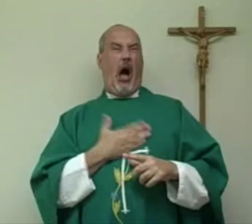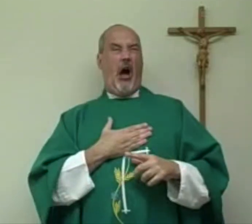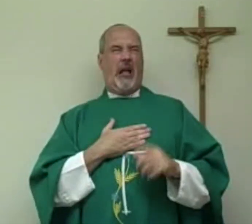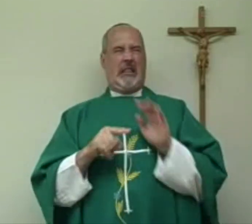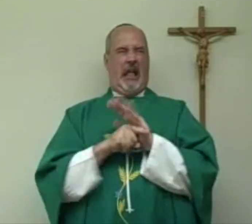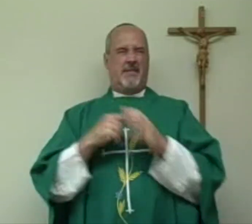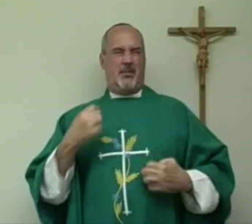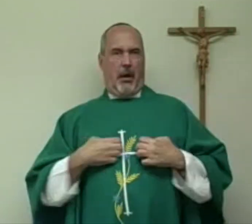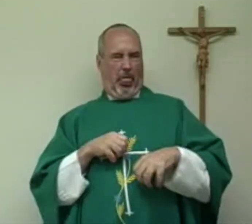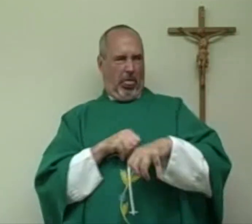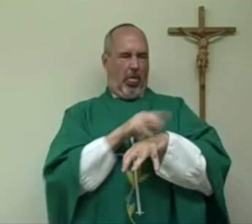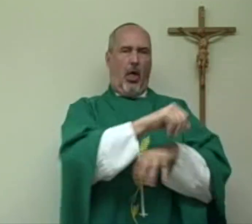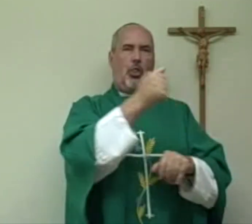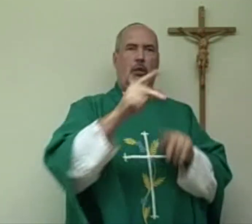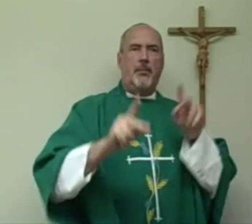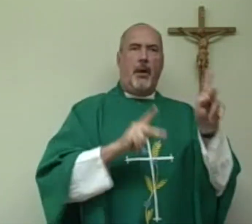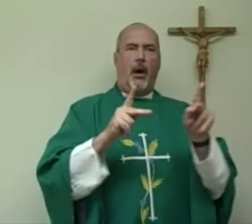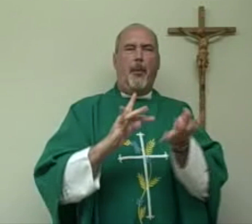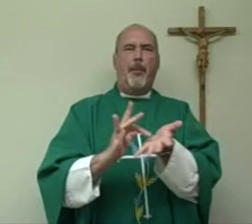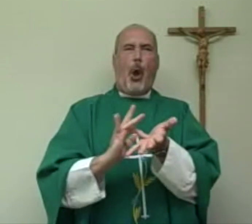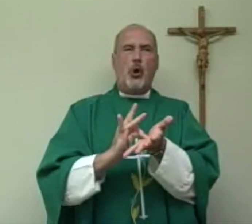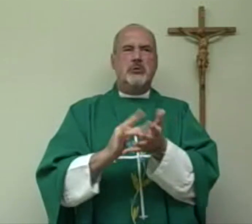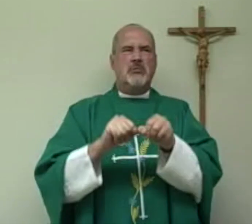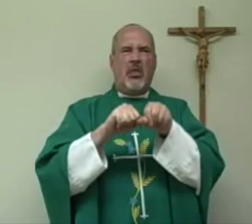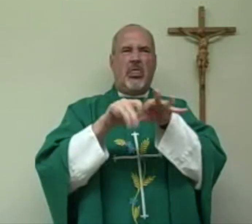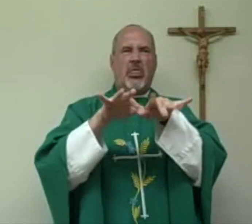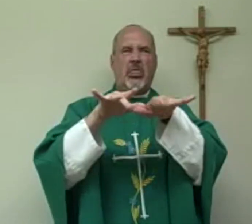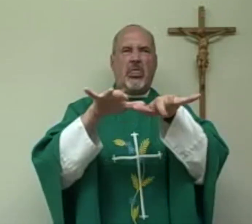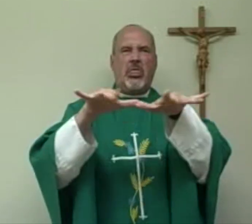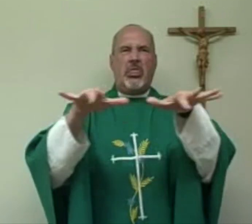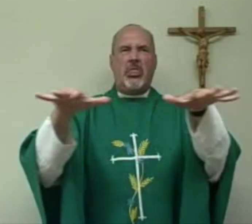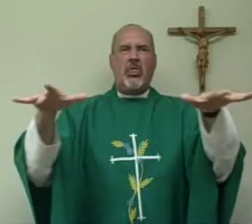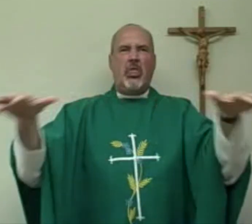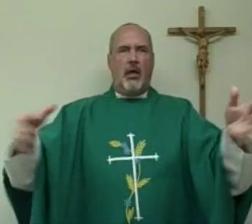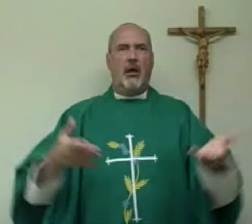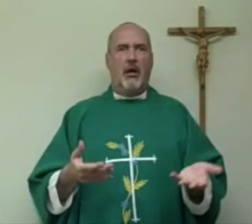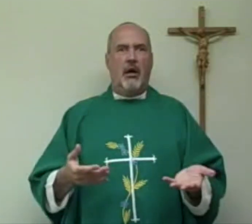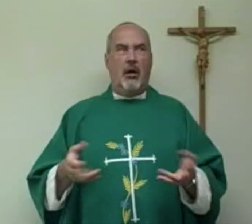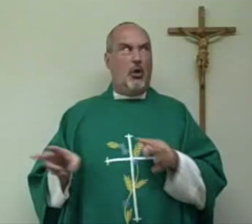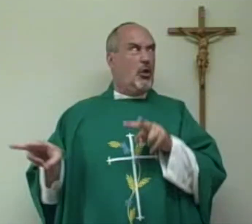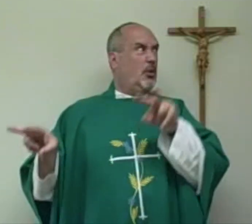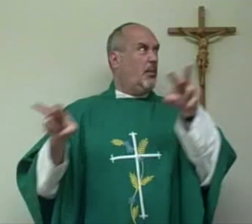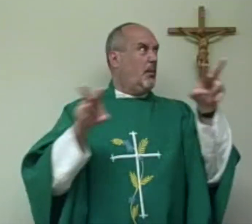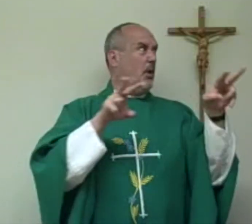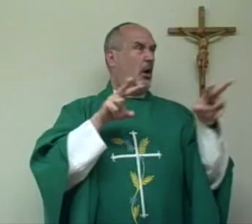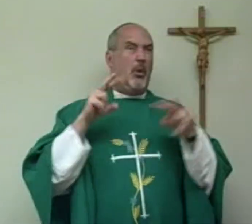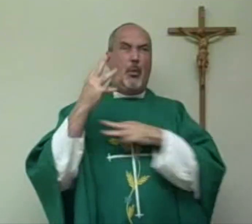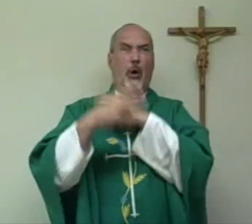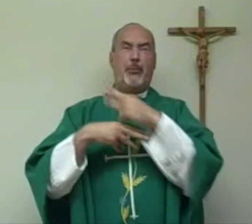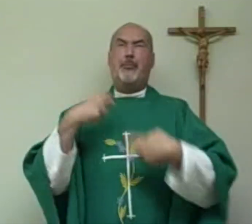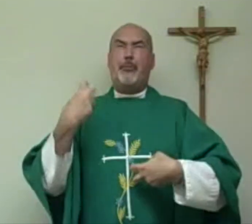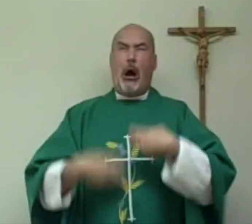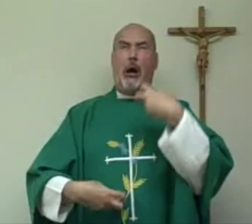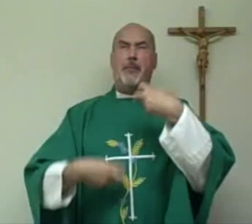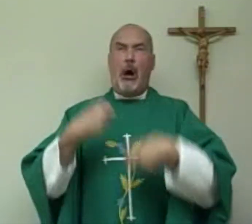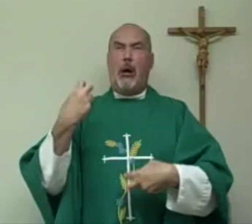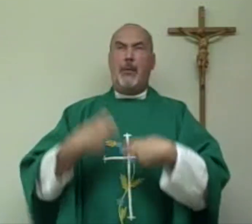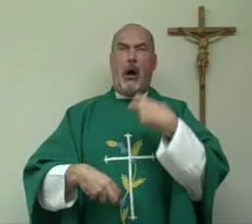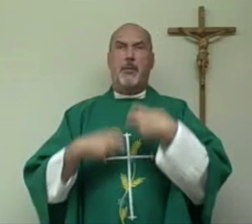can really wreck us emotionally and also be contagious and spread to other people as well. And when we look around the